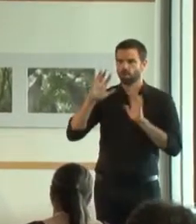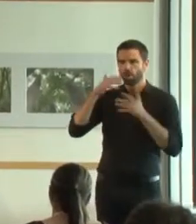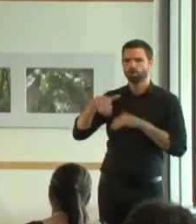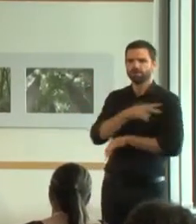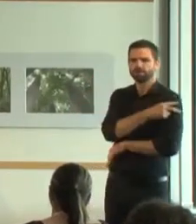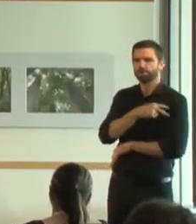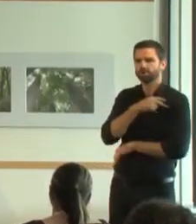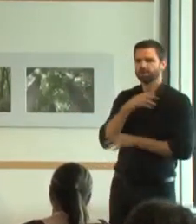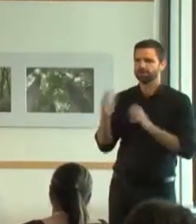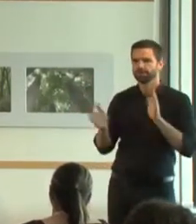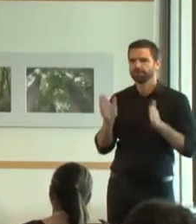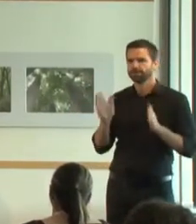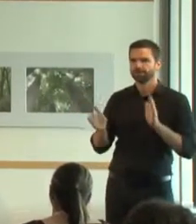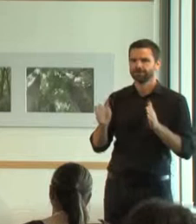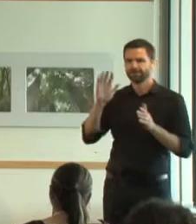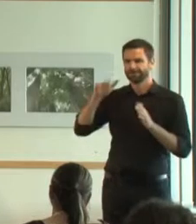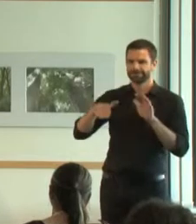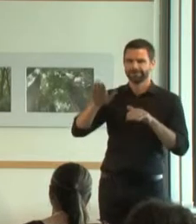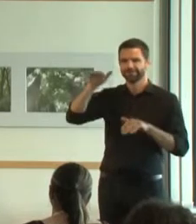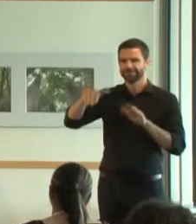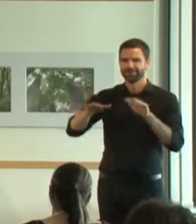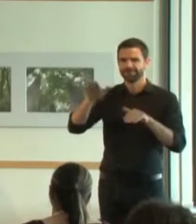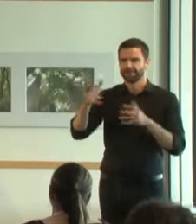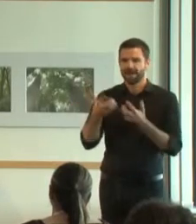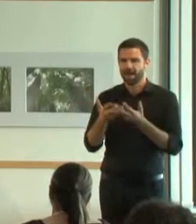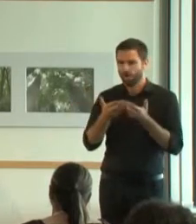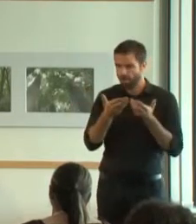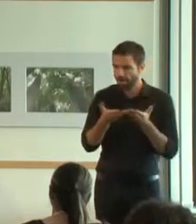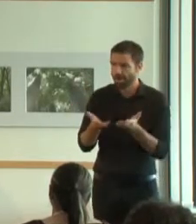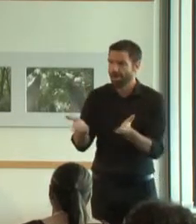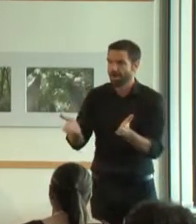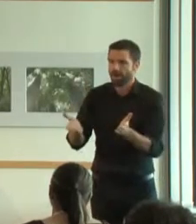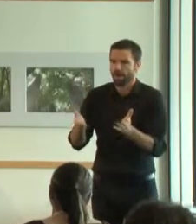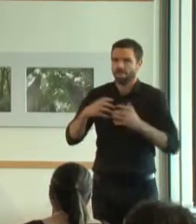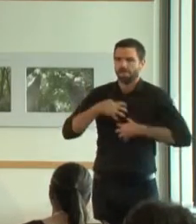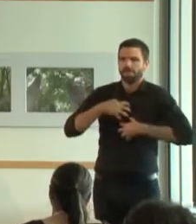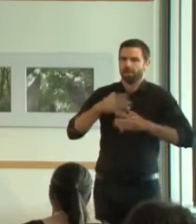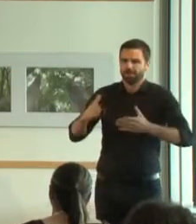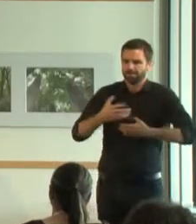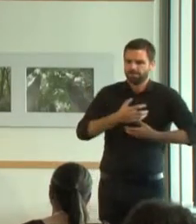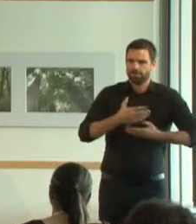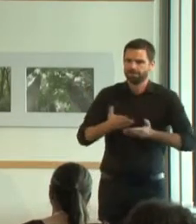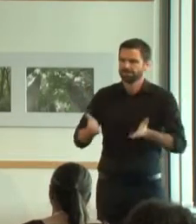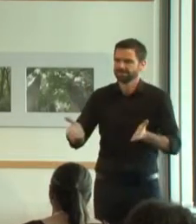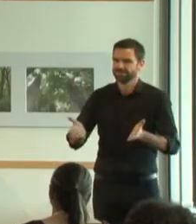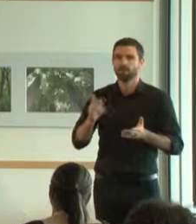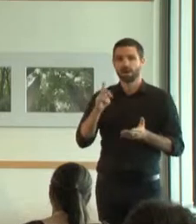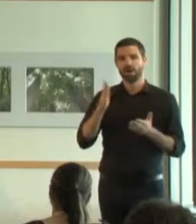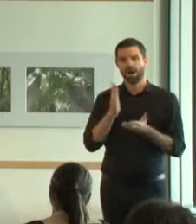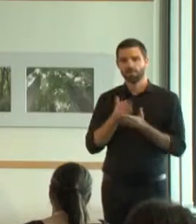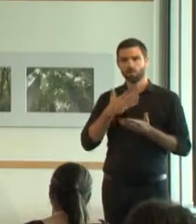that file, handing it out there to the world is a bit of a scary thing to get our heads around. But if it's stuff that we actually want people to